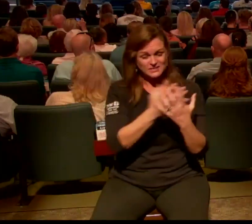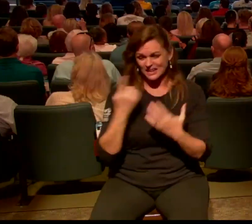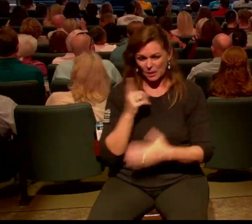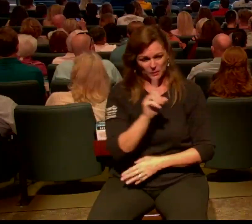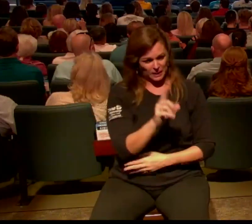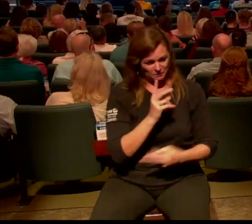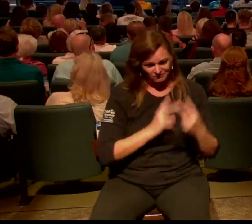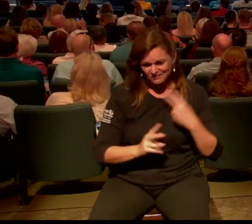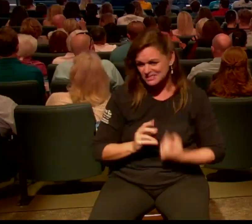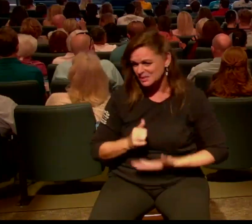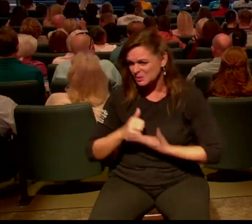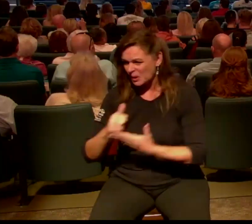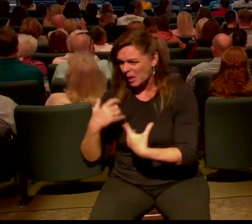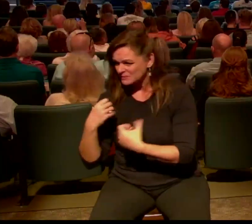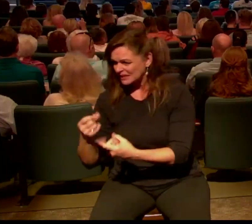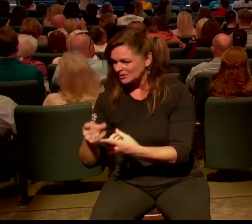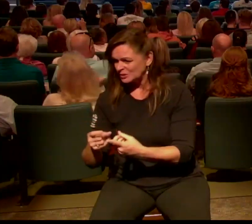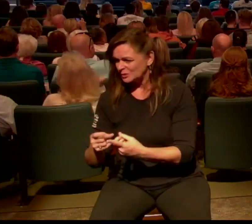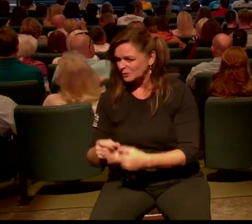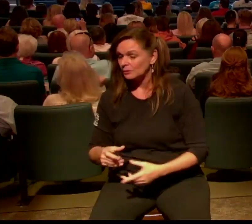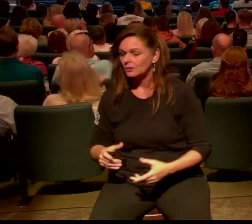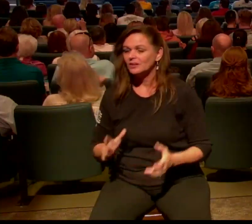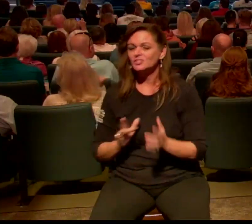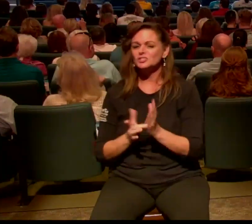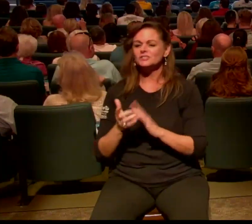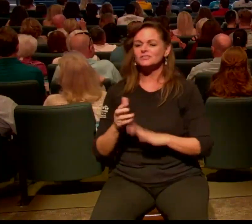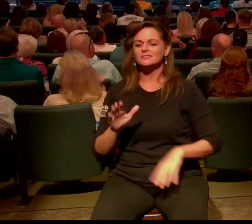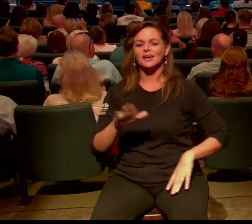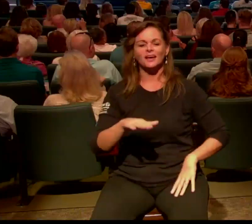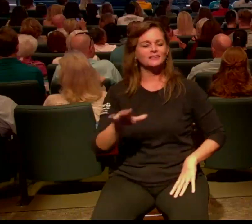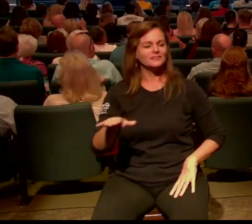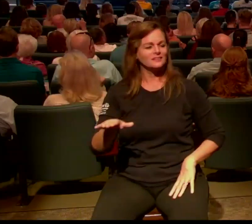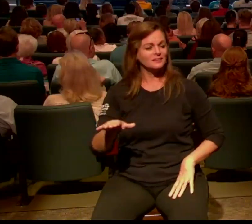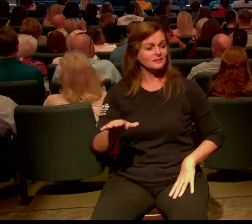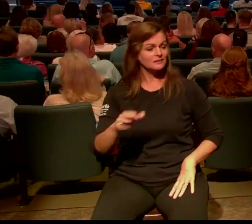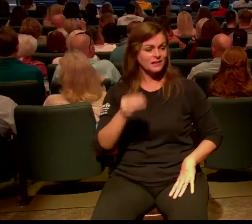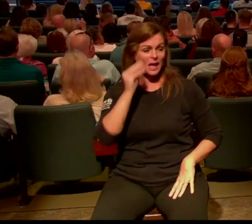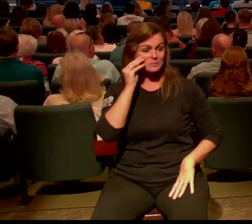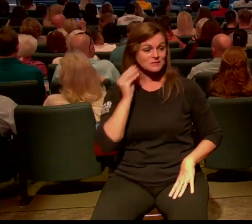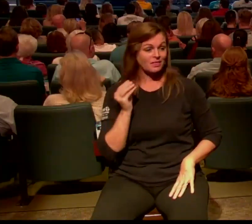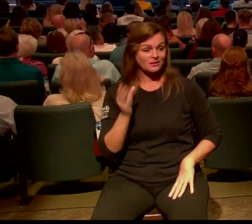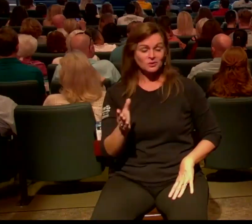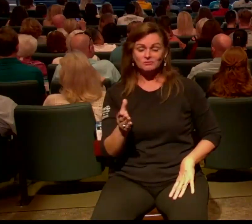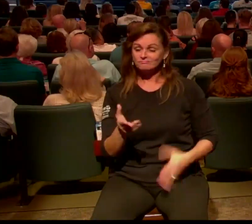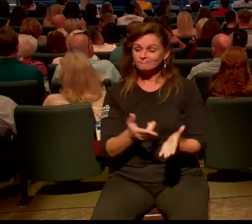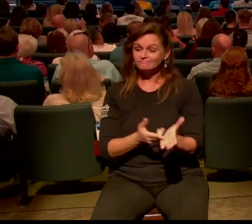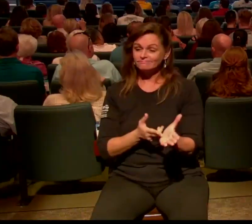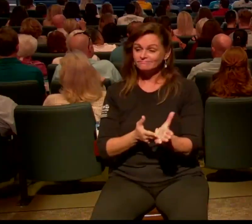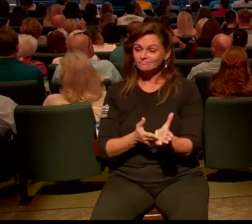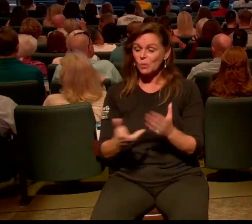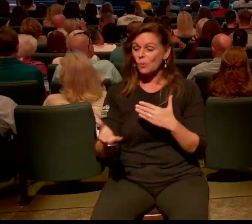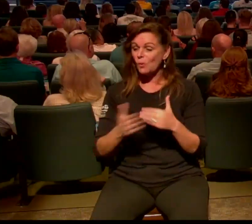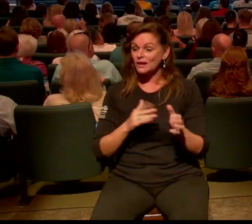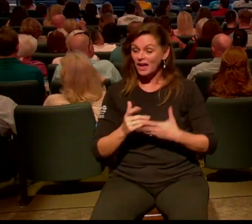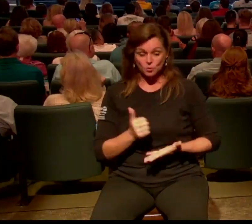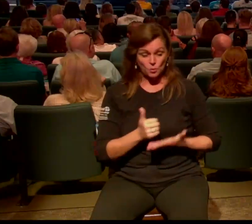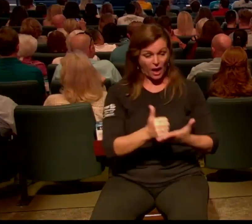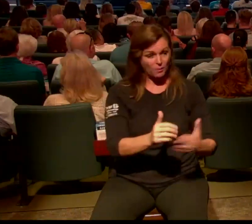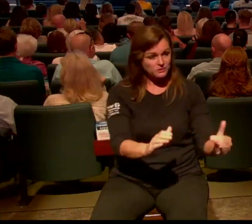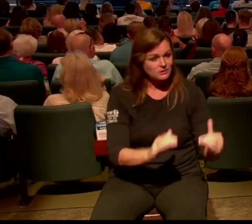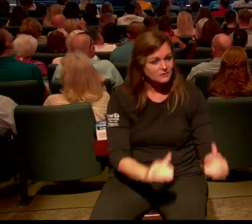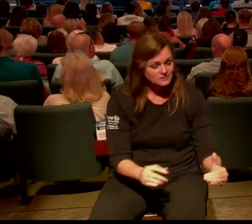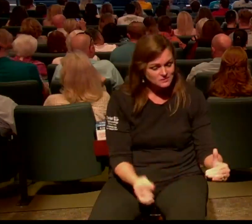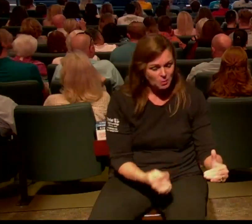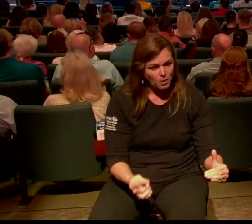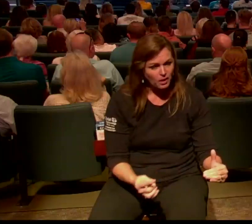you? Then the king will say, I'm telling you the solemn truth. Whenever you did one of these things